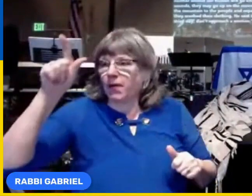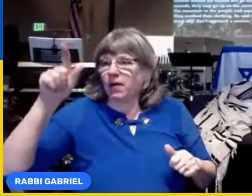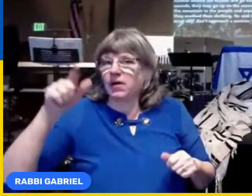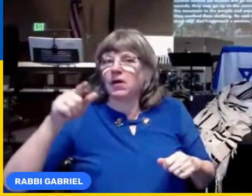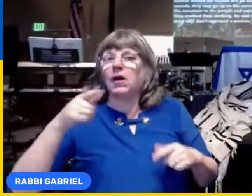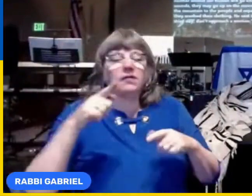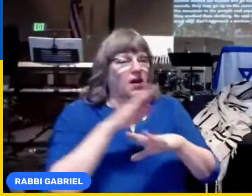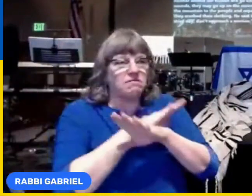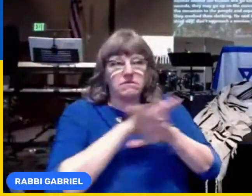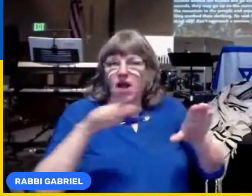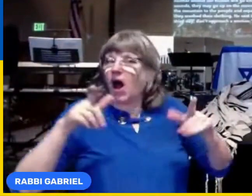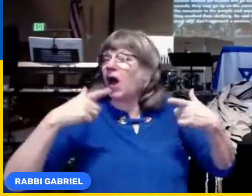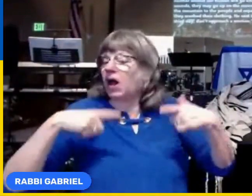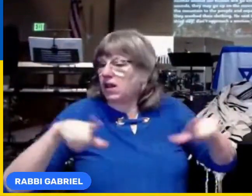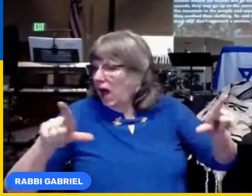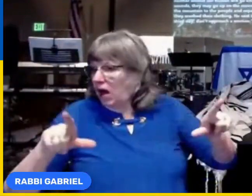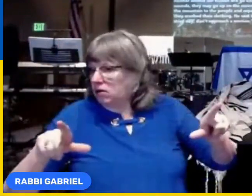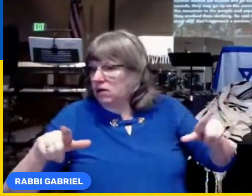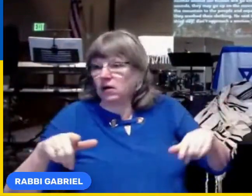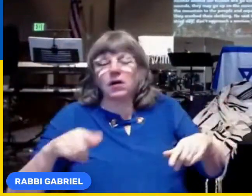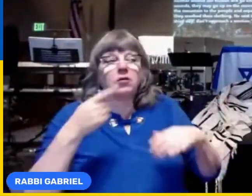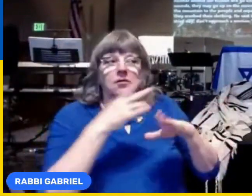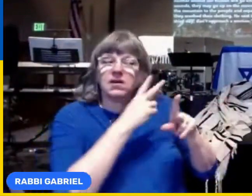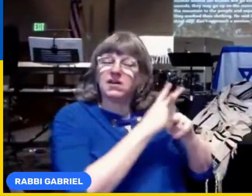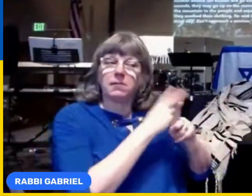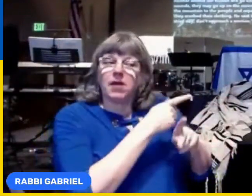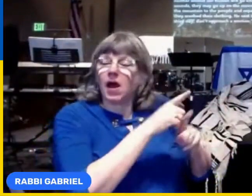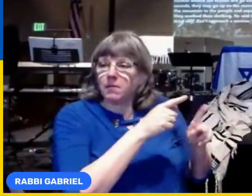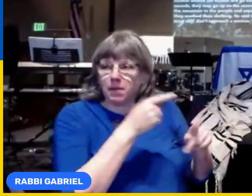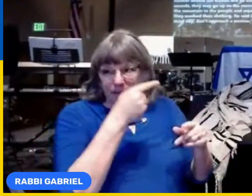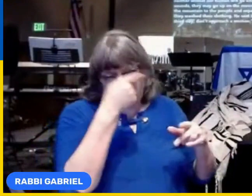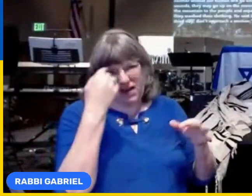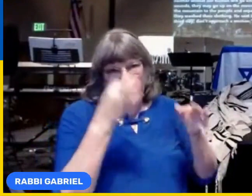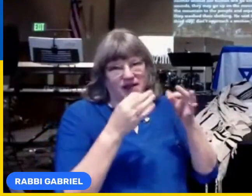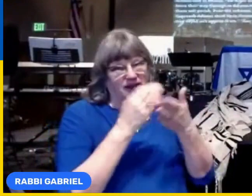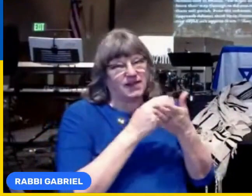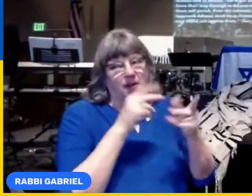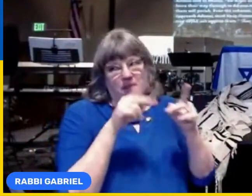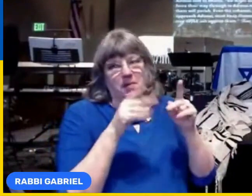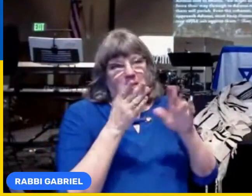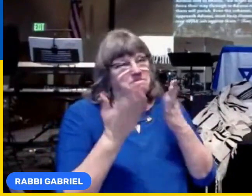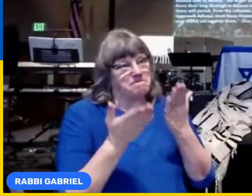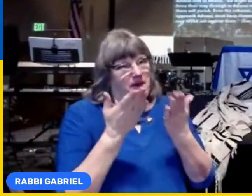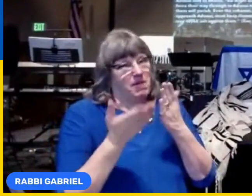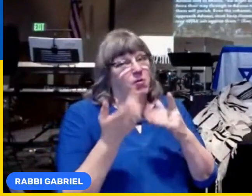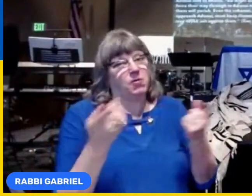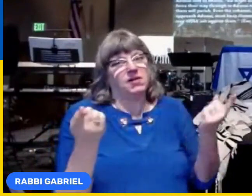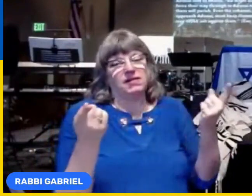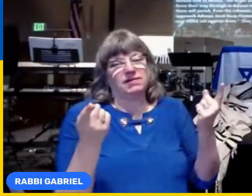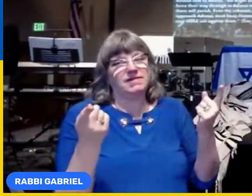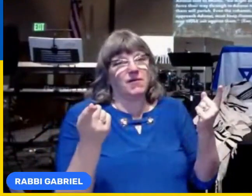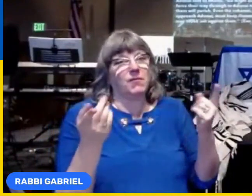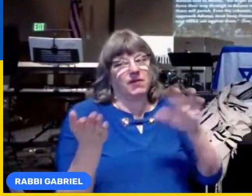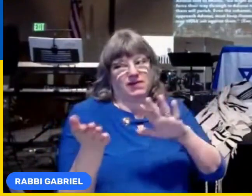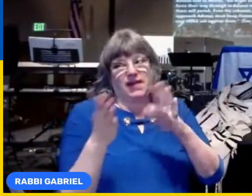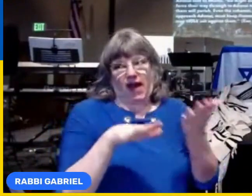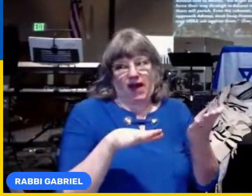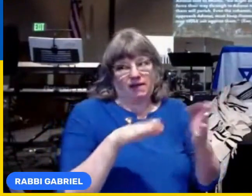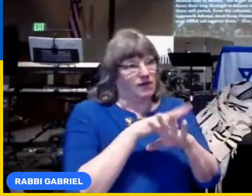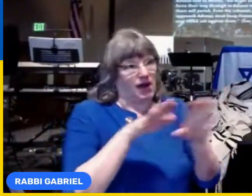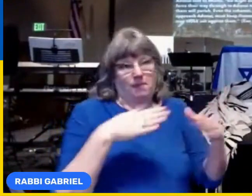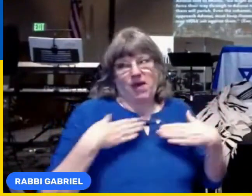are allowed to approach Adonai must keep themselves holy. Otherwise, Adonai may break out against them.